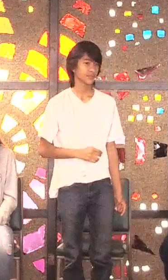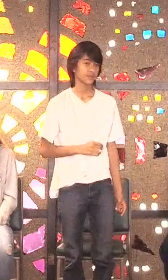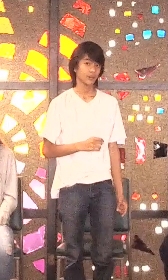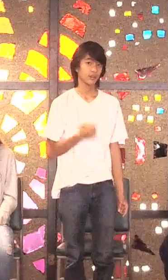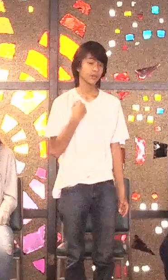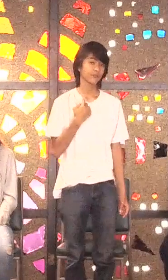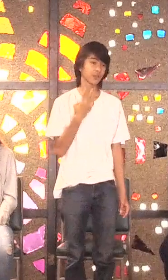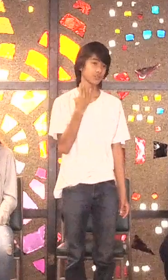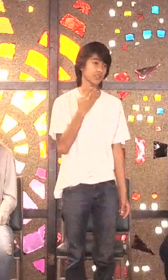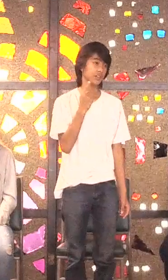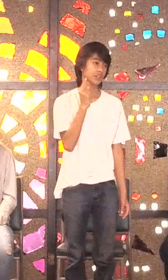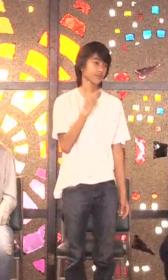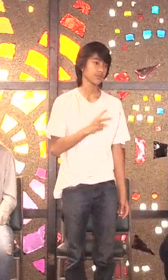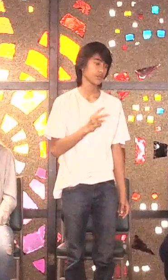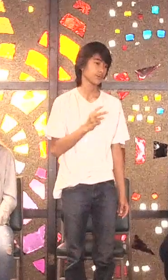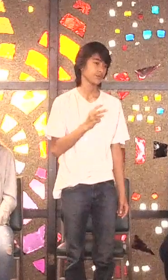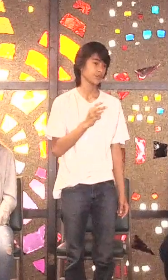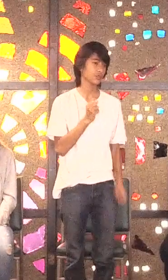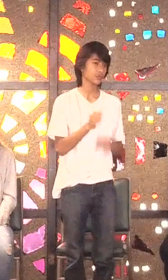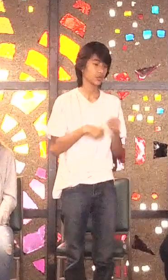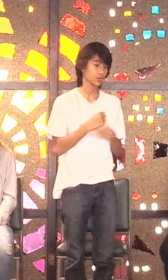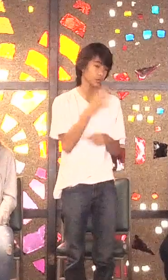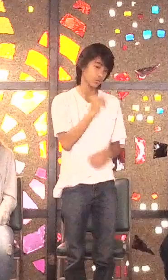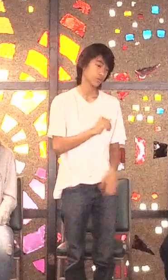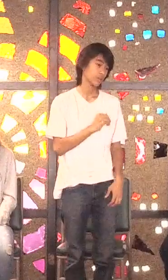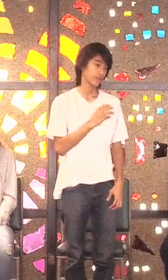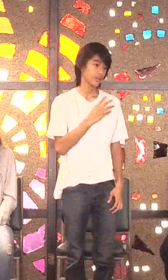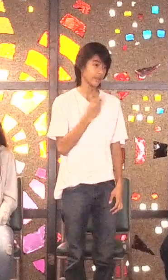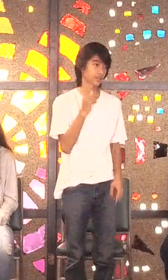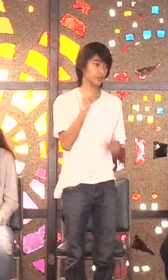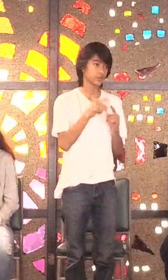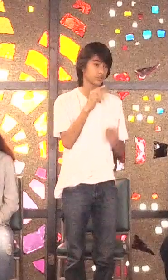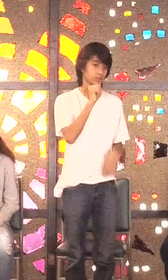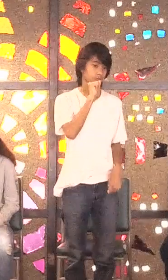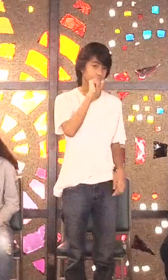and I'm like 14 and a half years old.